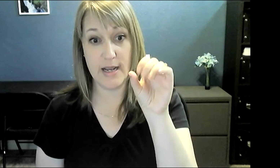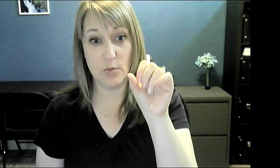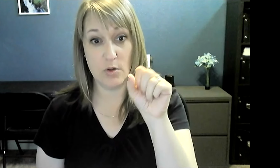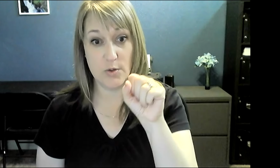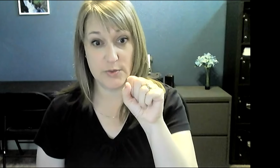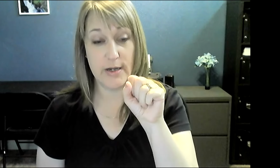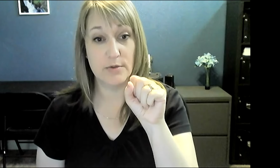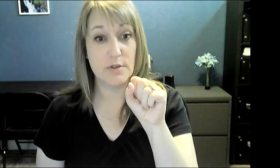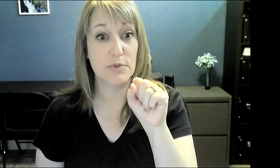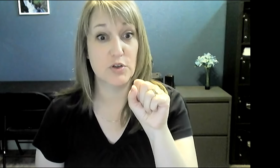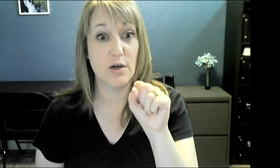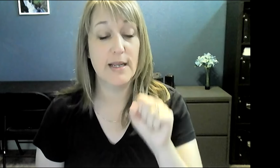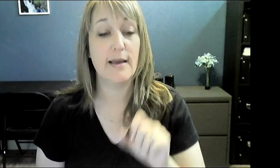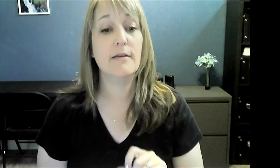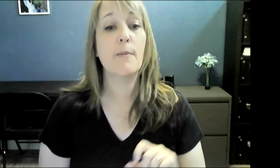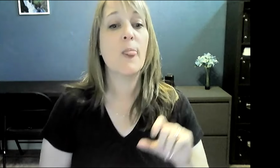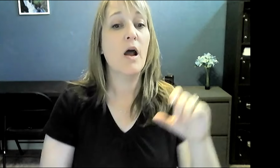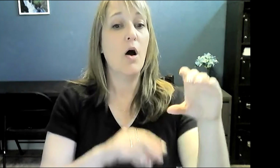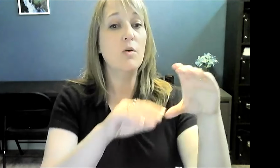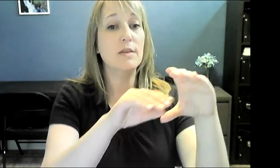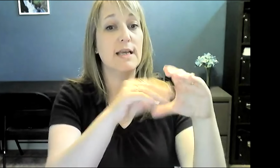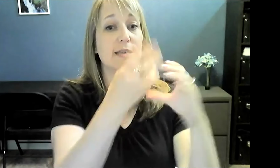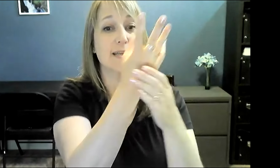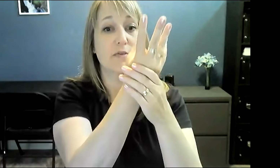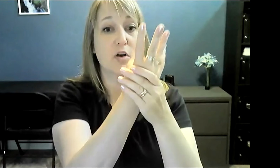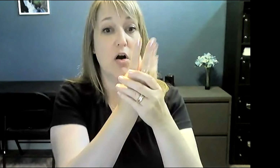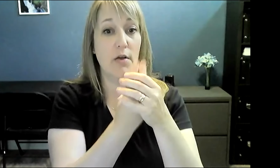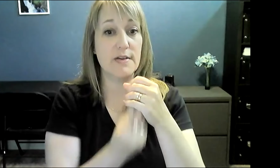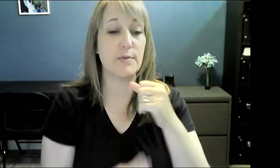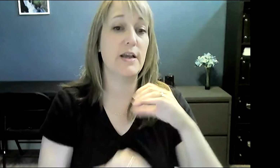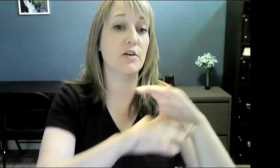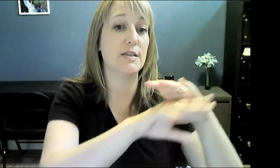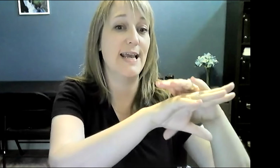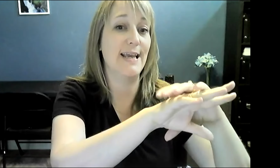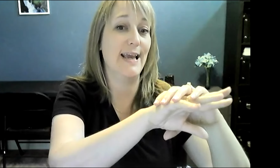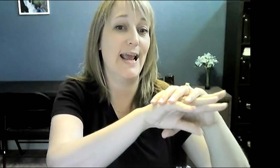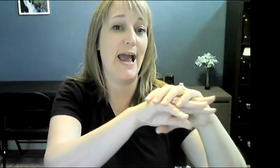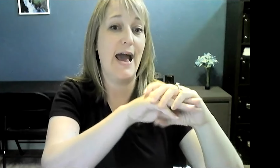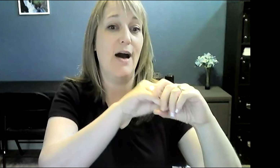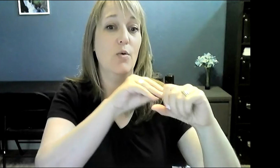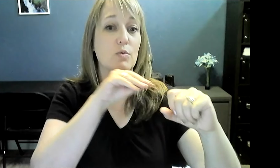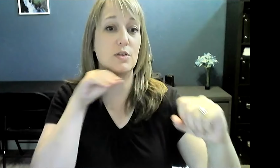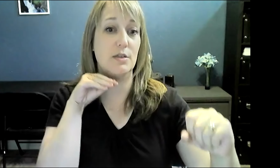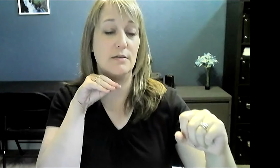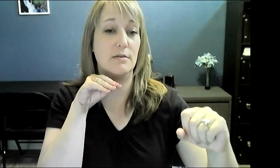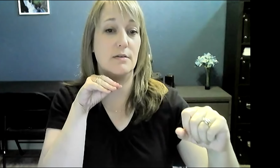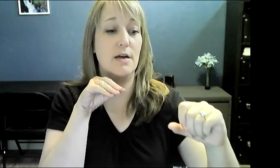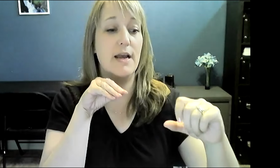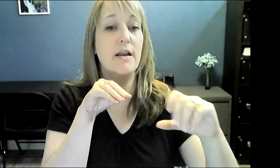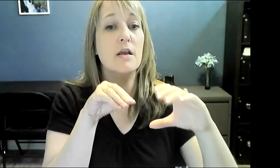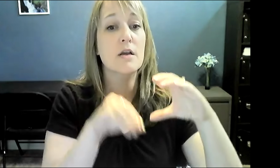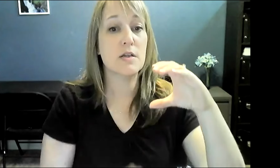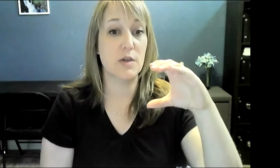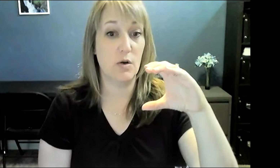will close around your dominant hand. Only instead of gone this way, you're taking it out. All right. So kind